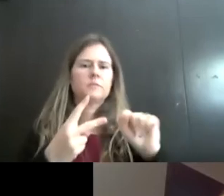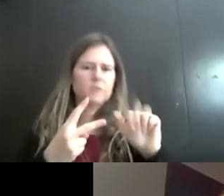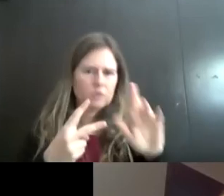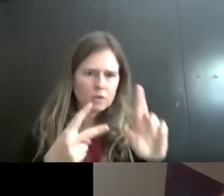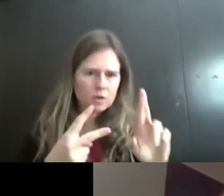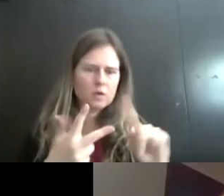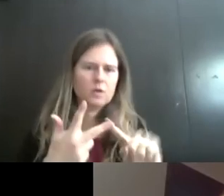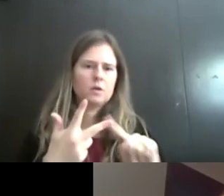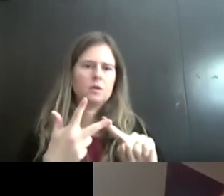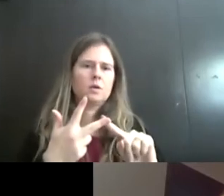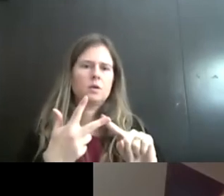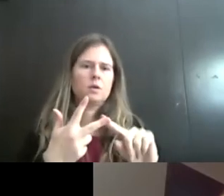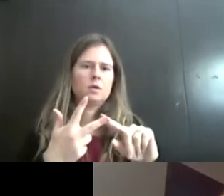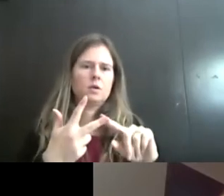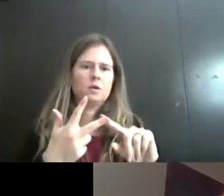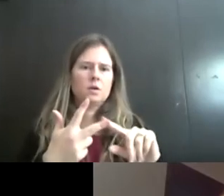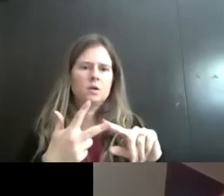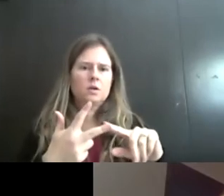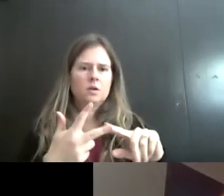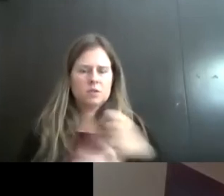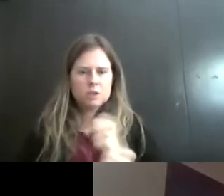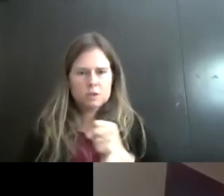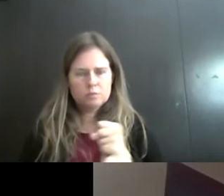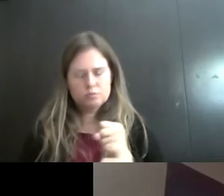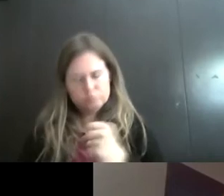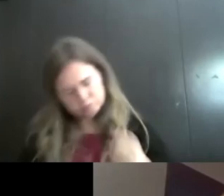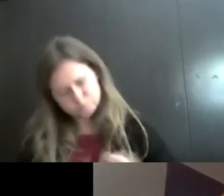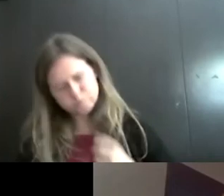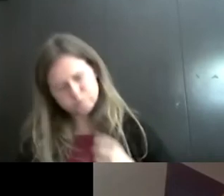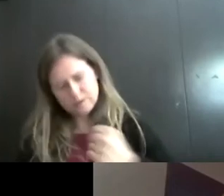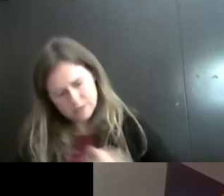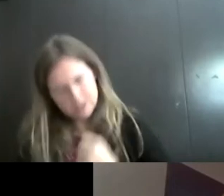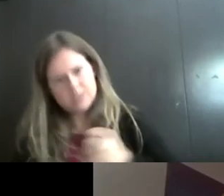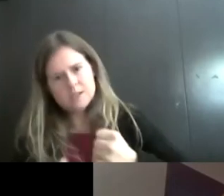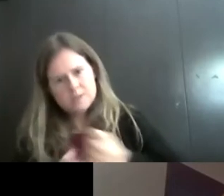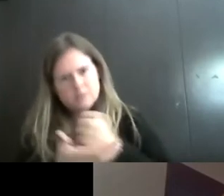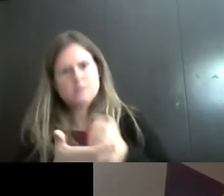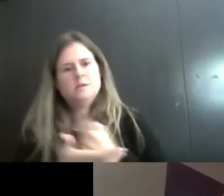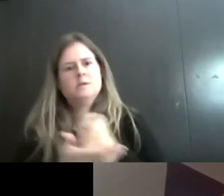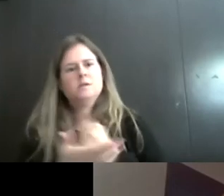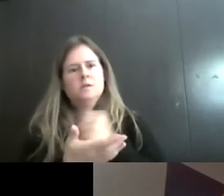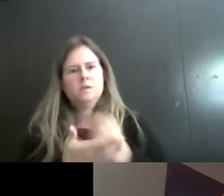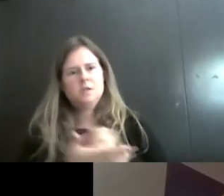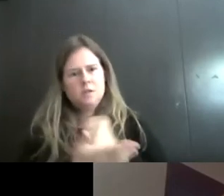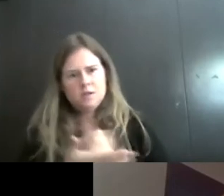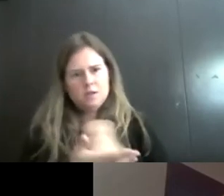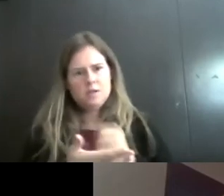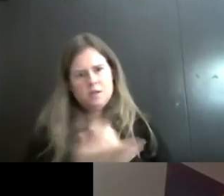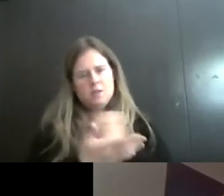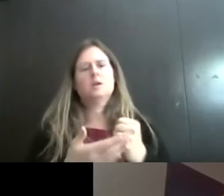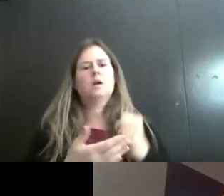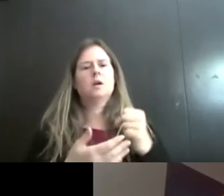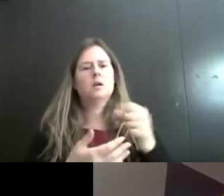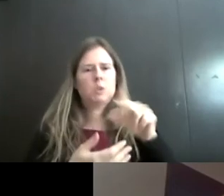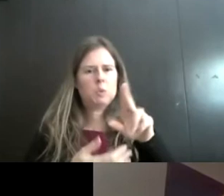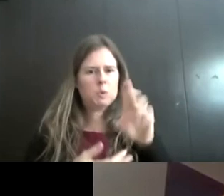called yolk. And it's a very strong glue. We use the best marine glues that you can buy. We buy the